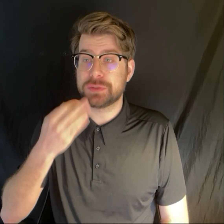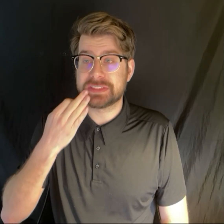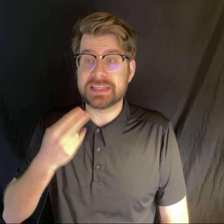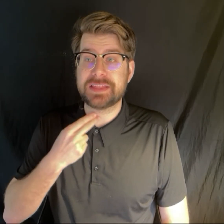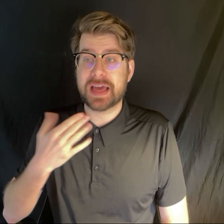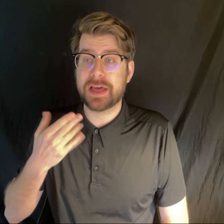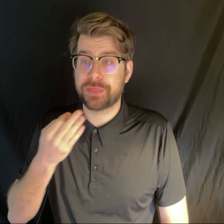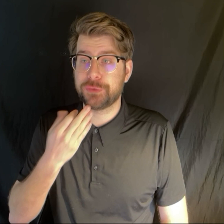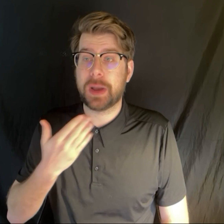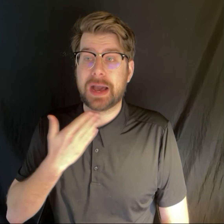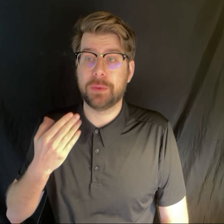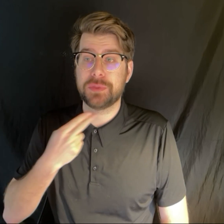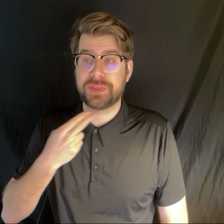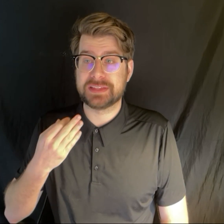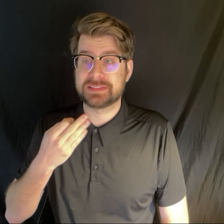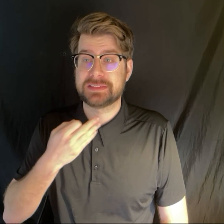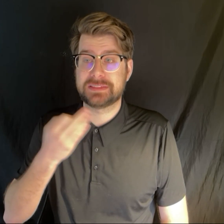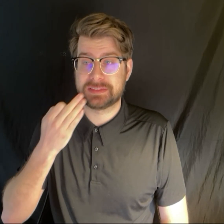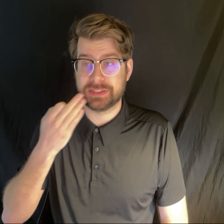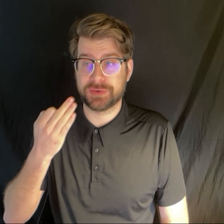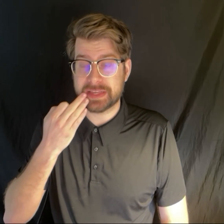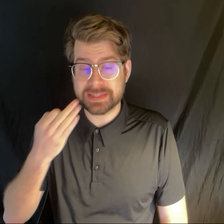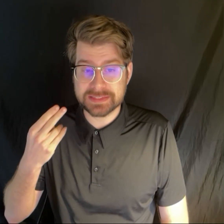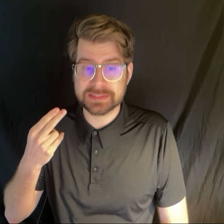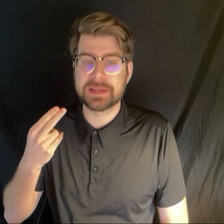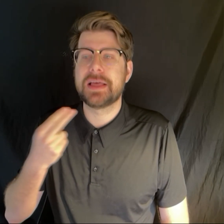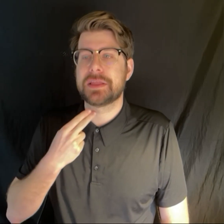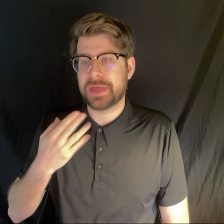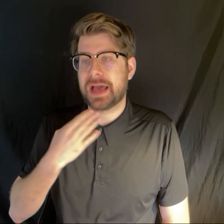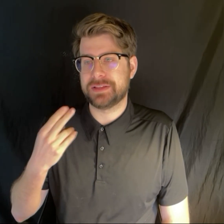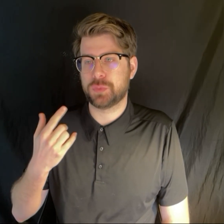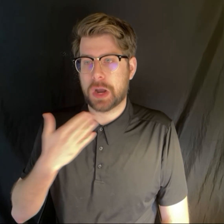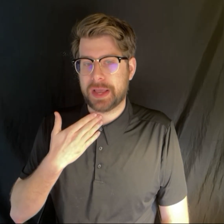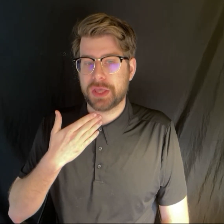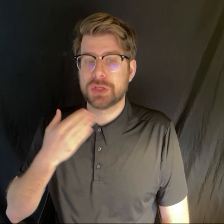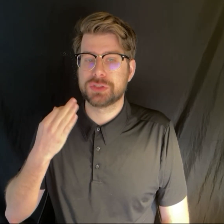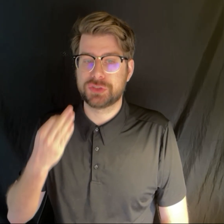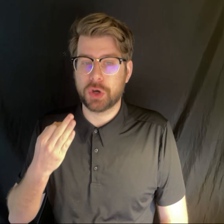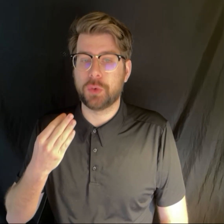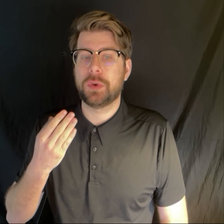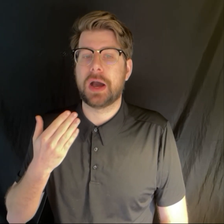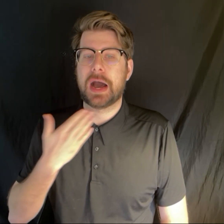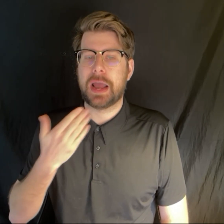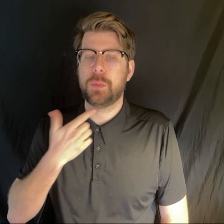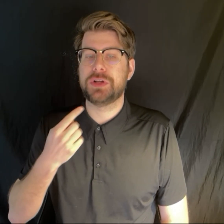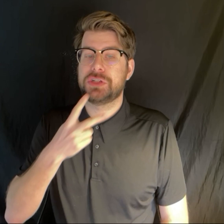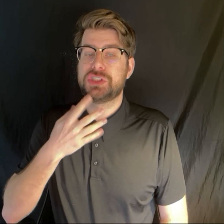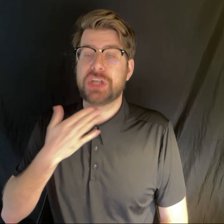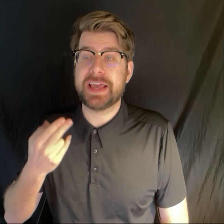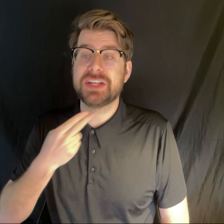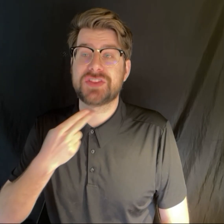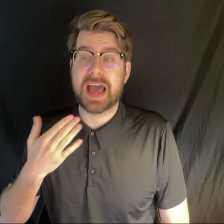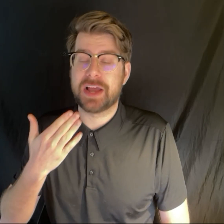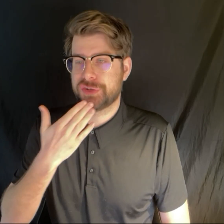see that throughout this series, that is why. So I would change that